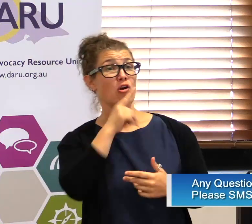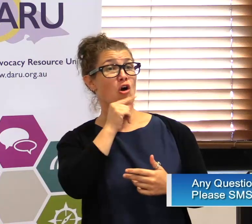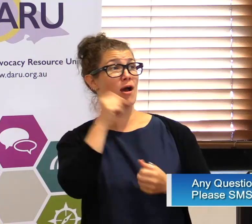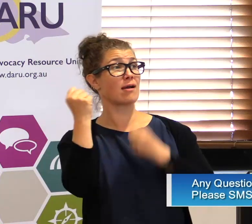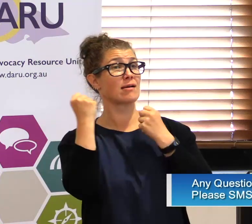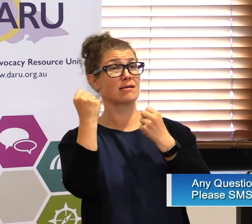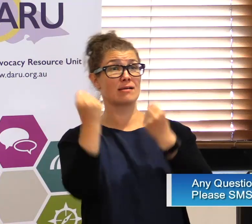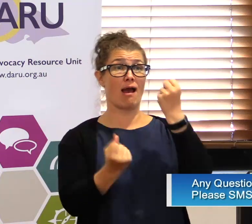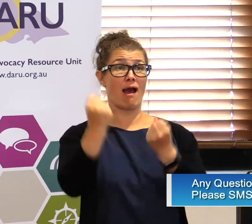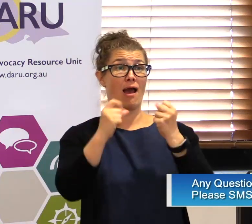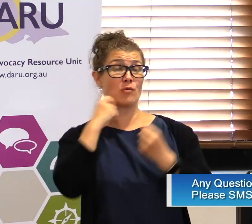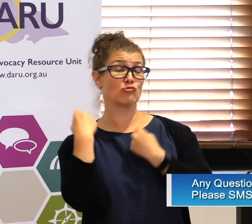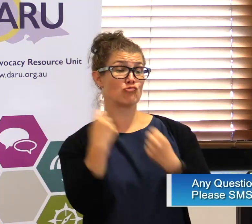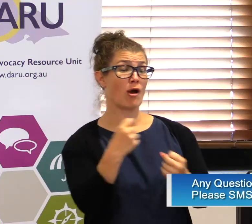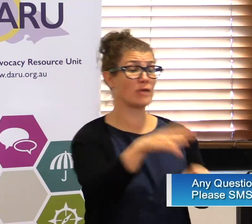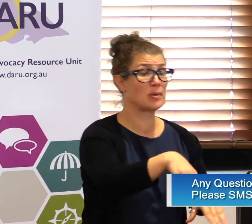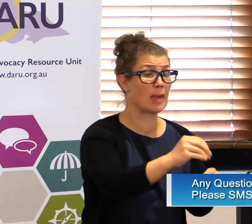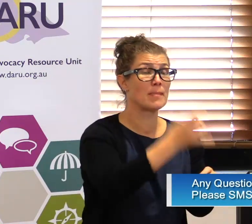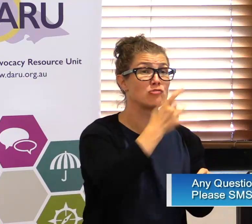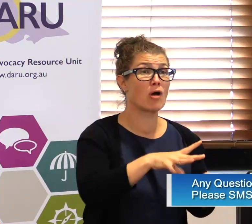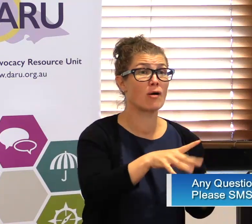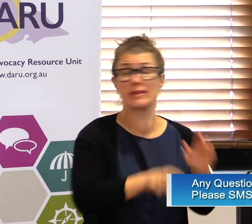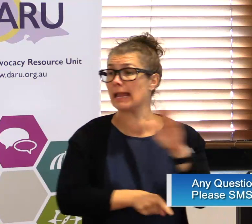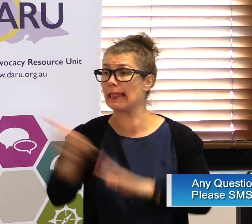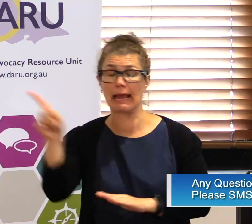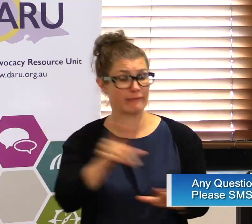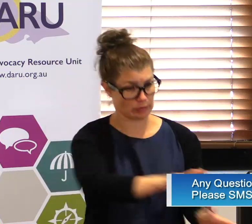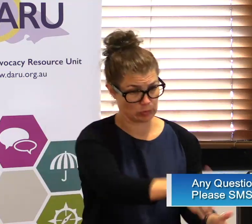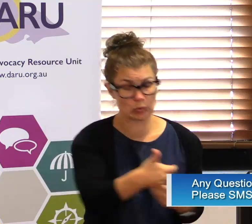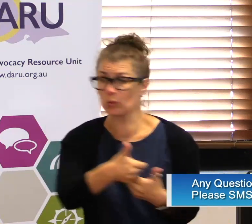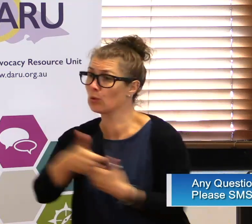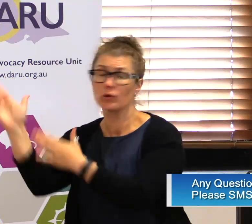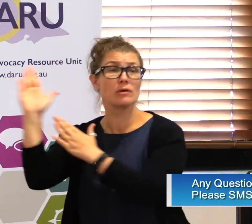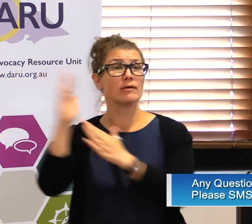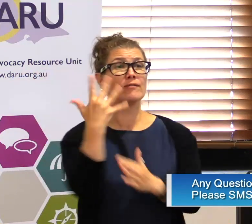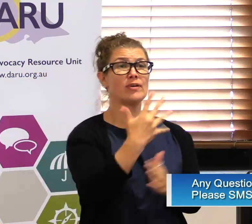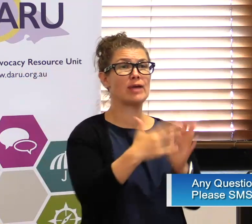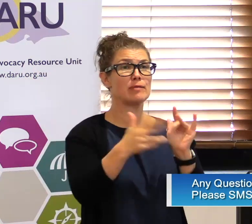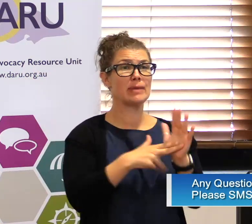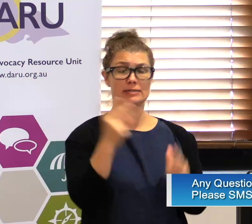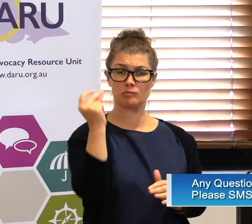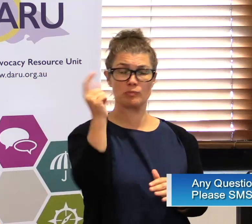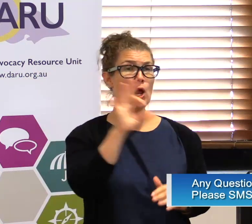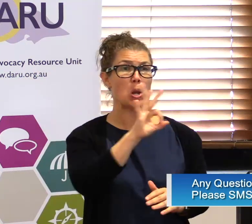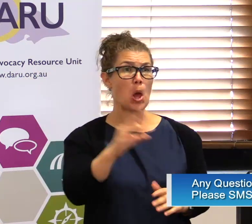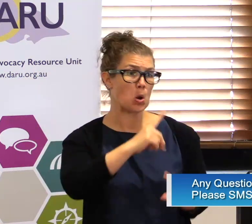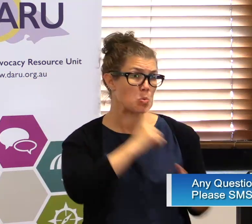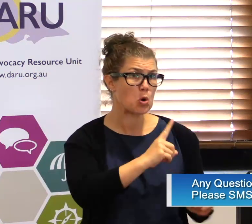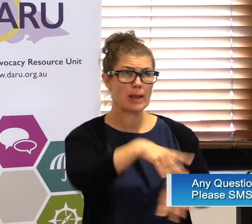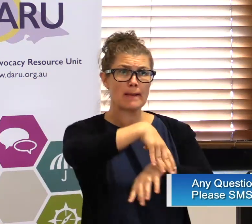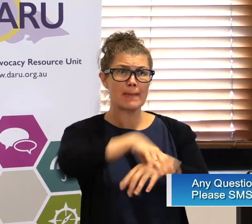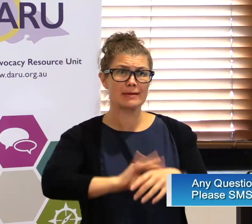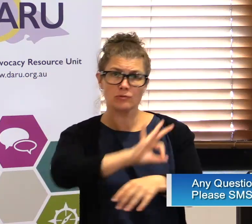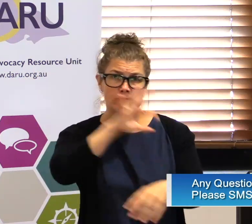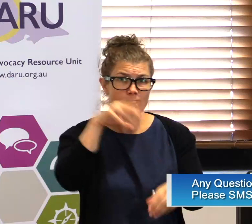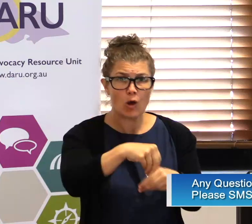drive to the house, pick up the child and leave, and the whole thing takes no more than 15 minutes. There is no warning, the police not involved, no